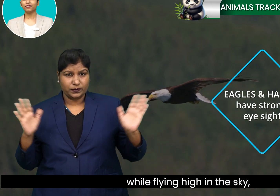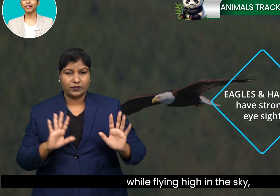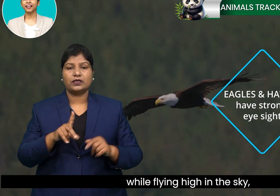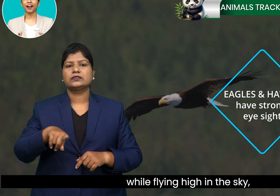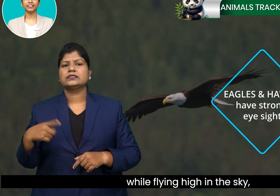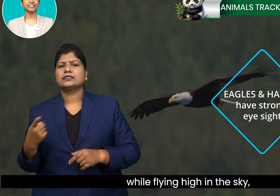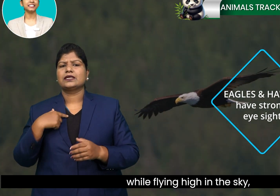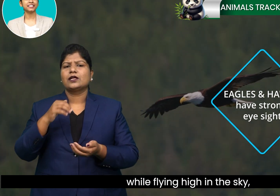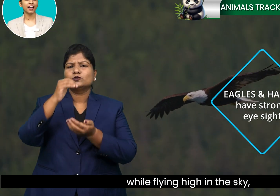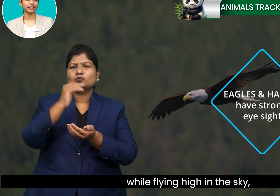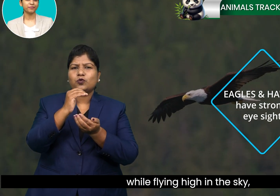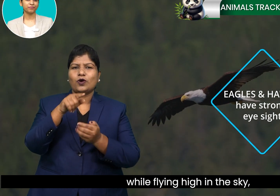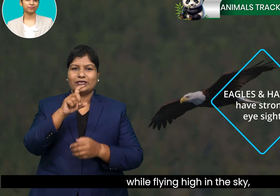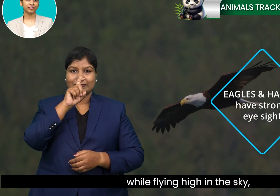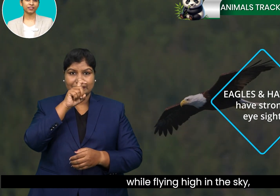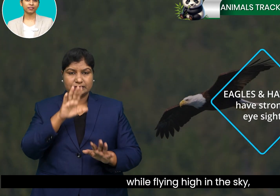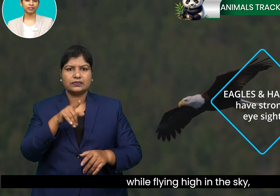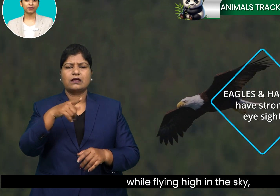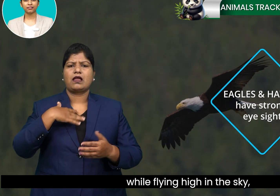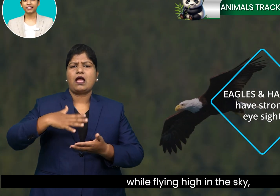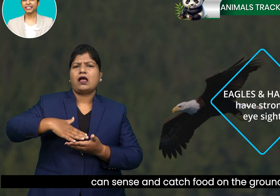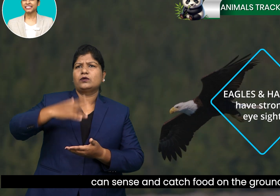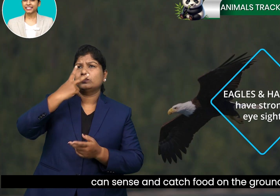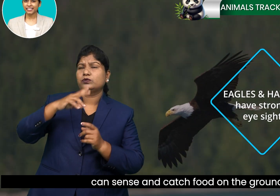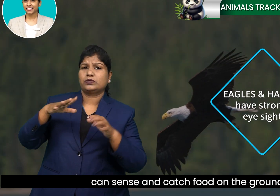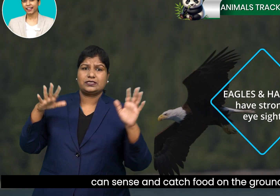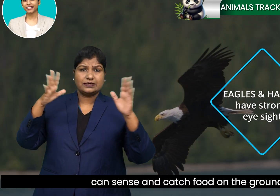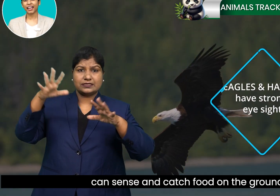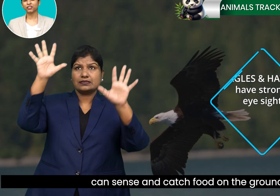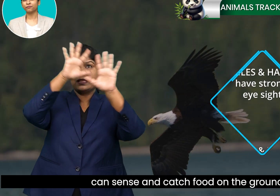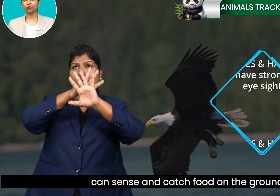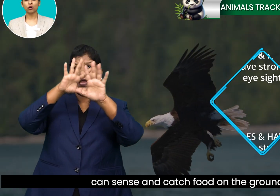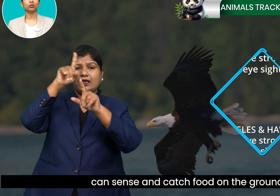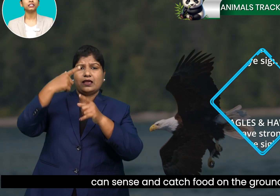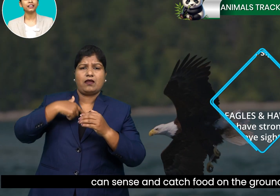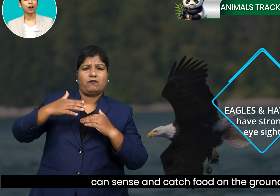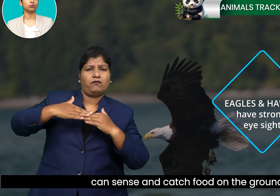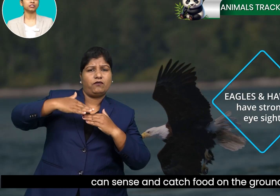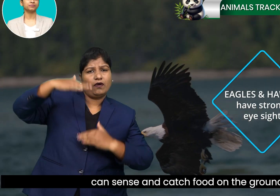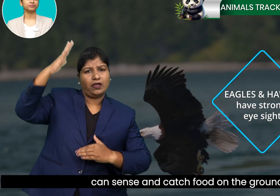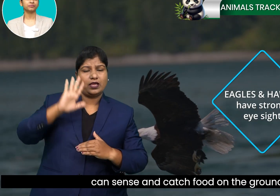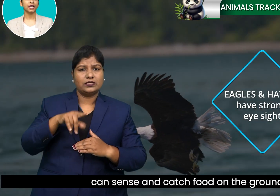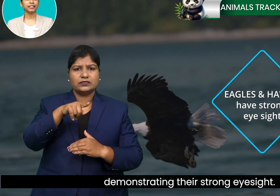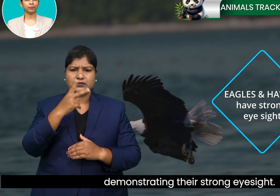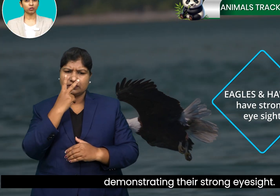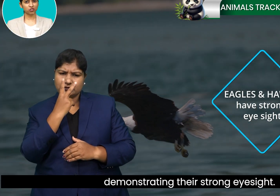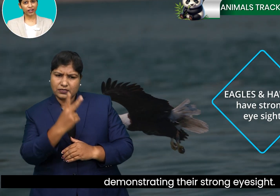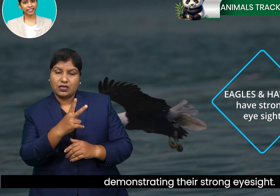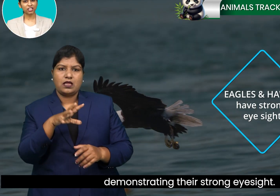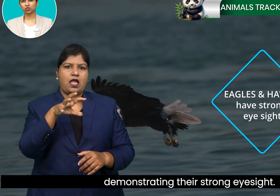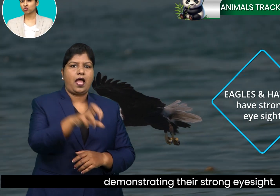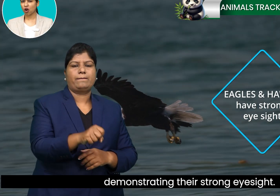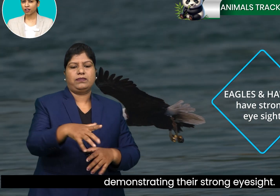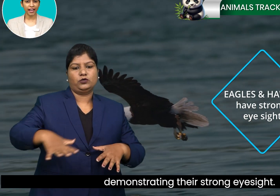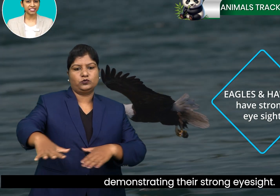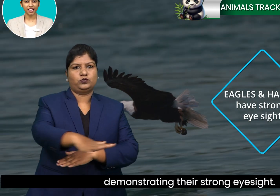while flying high in the sky, can sense and catch food on the ground, demonstrating